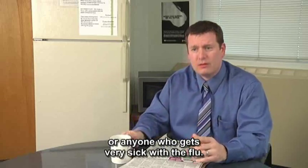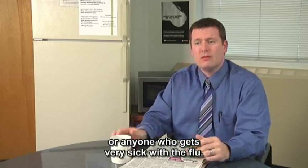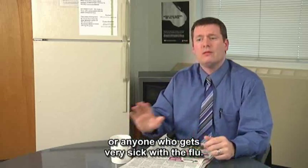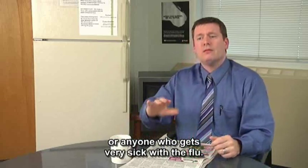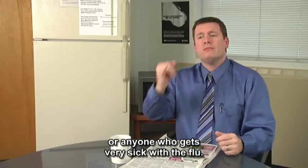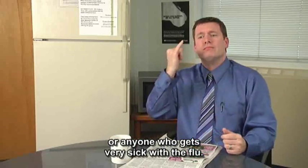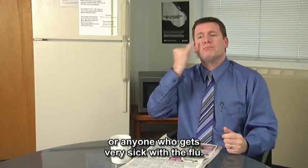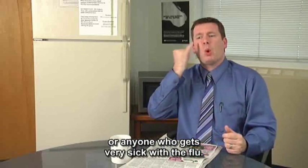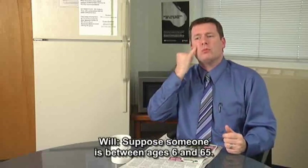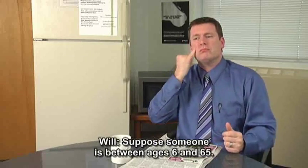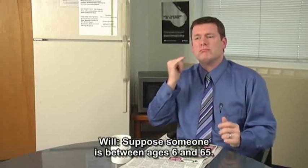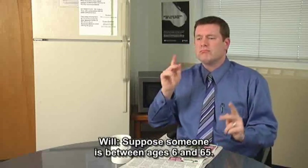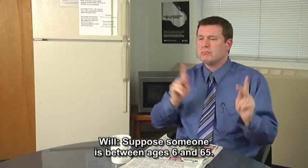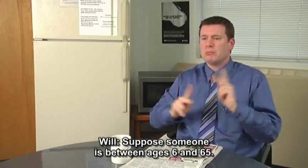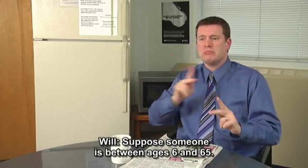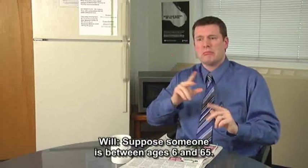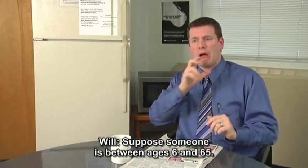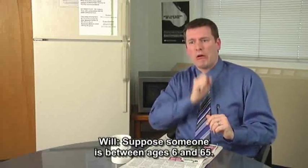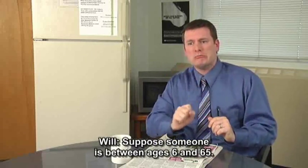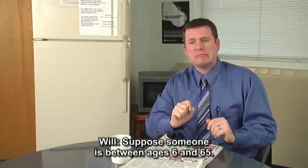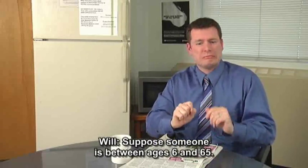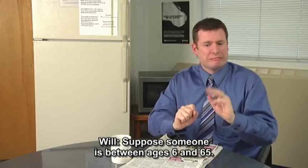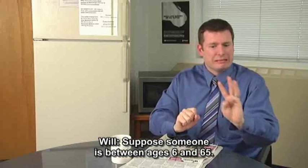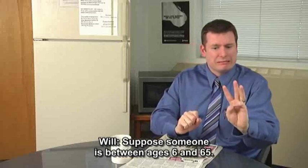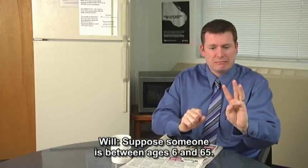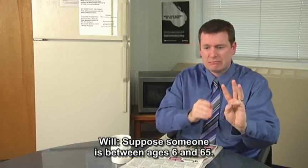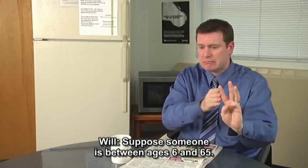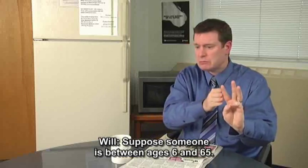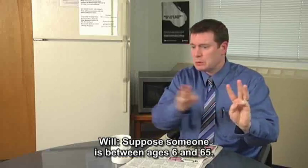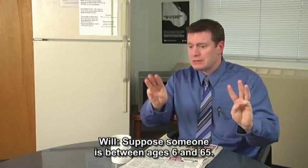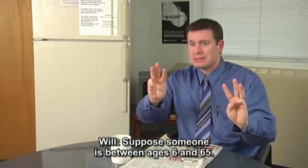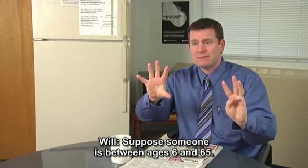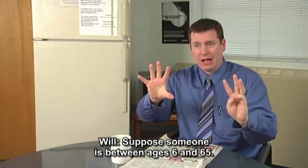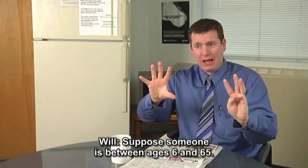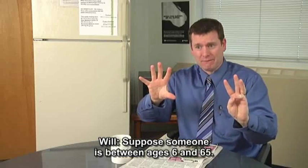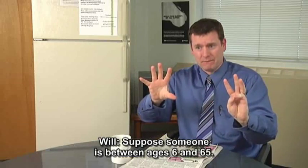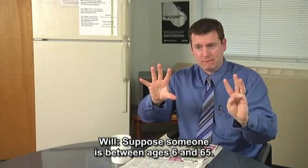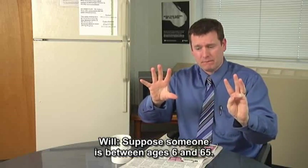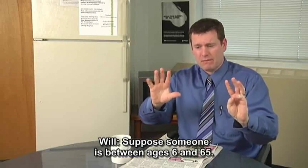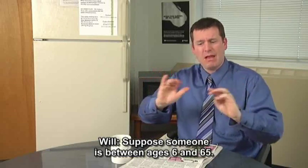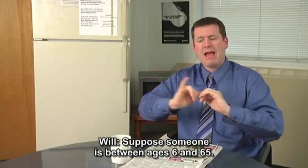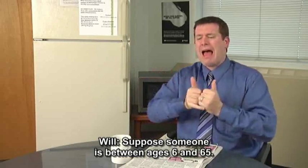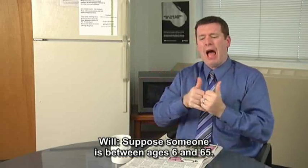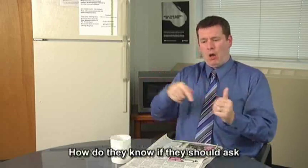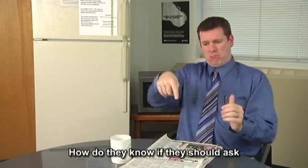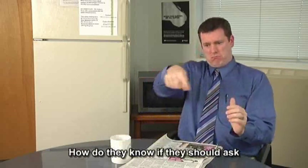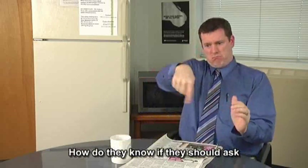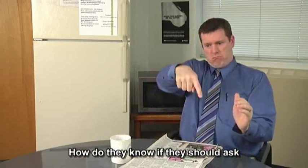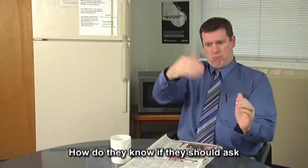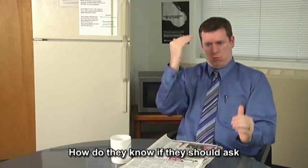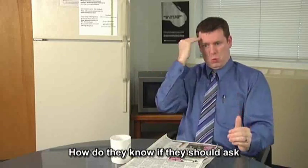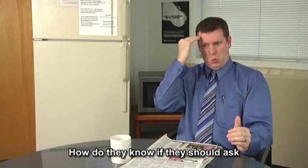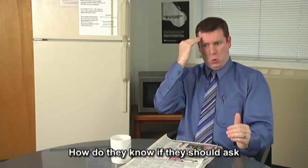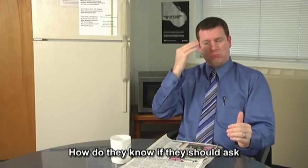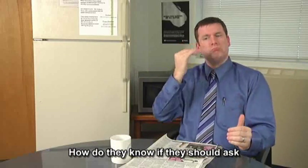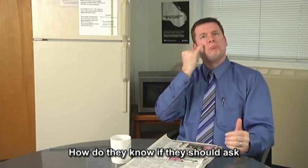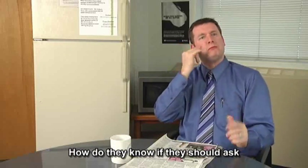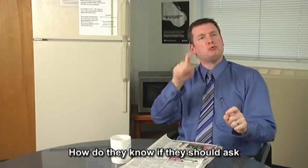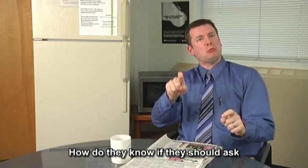Suppose someone is between ages six and 65. How do they know if they should ask a doctor